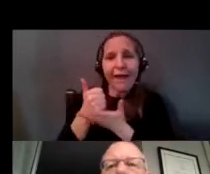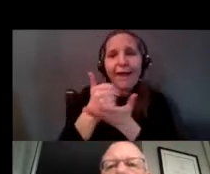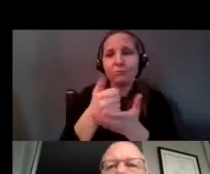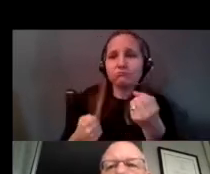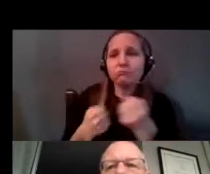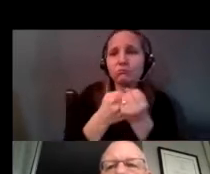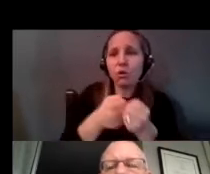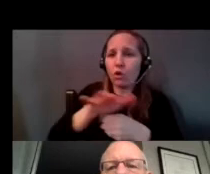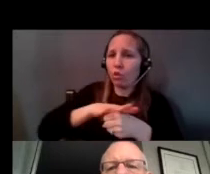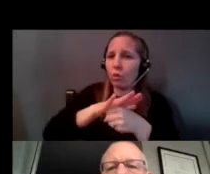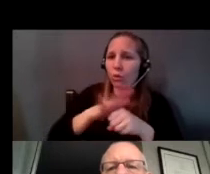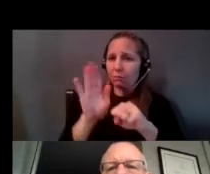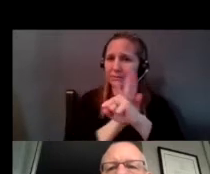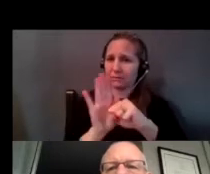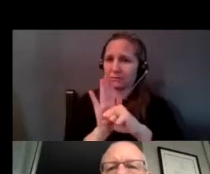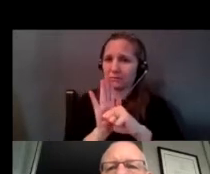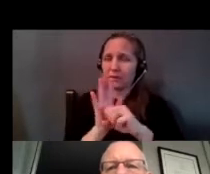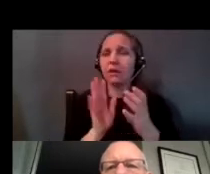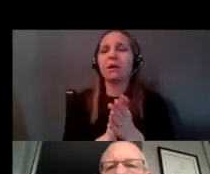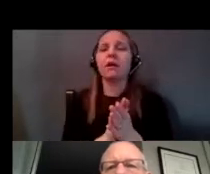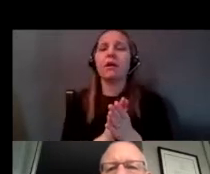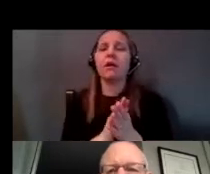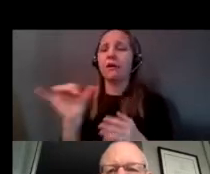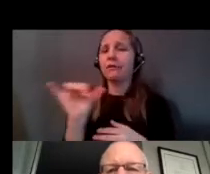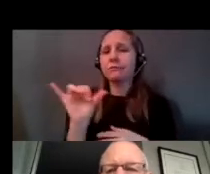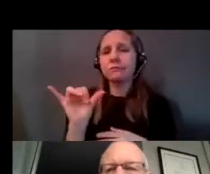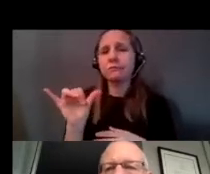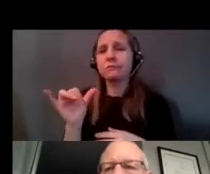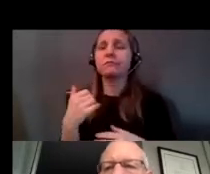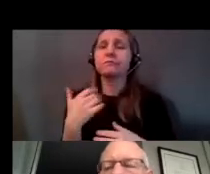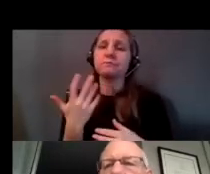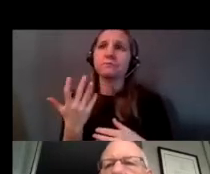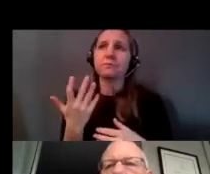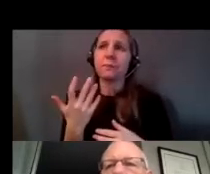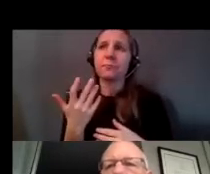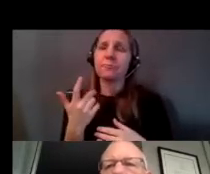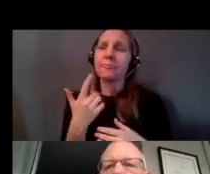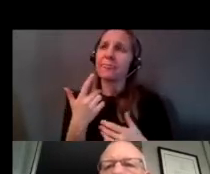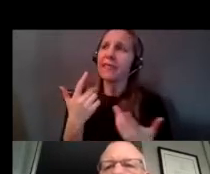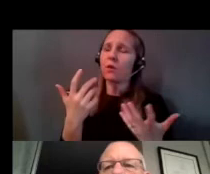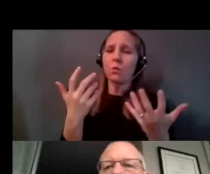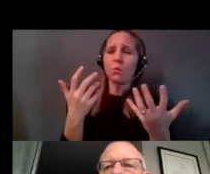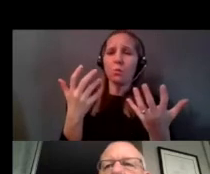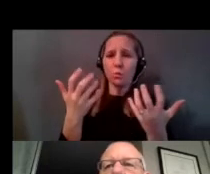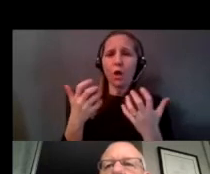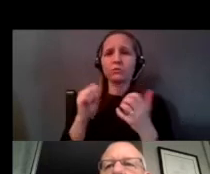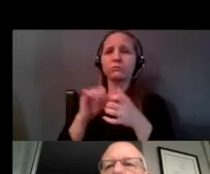then finally, I would just say the ability to work directly with the First Nations